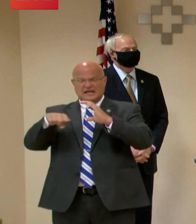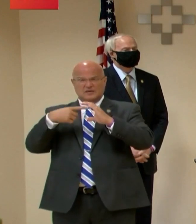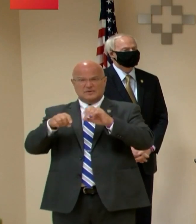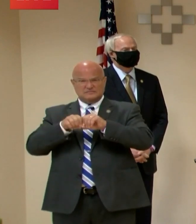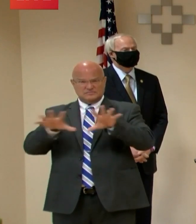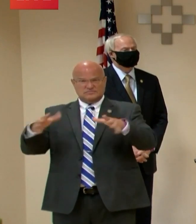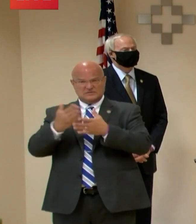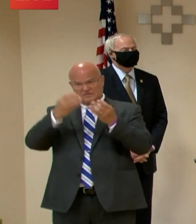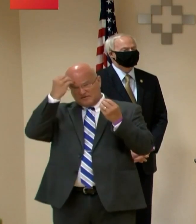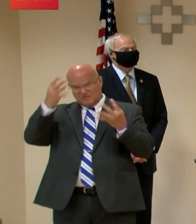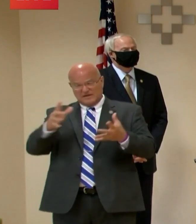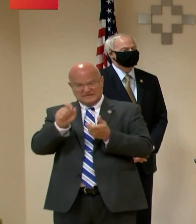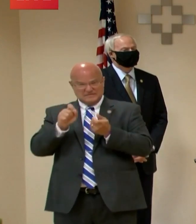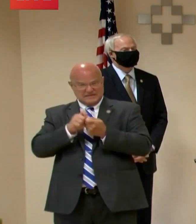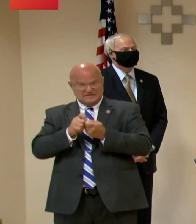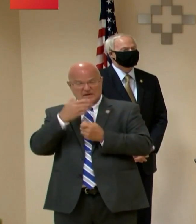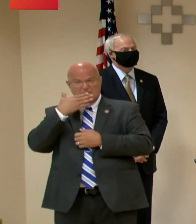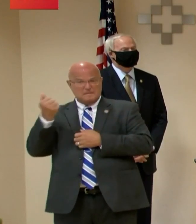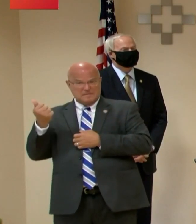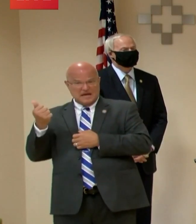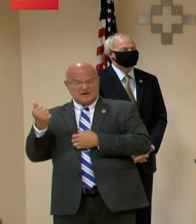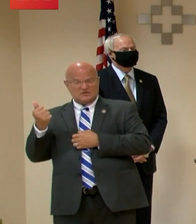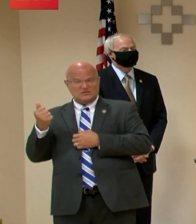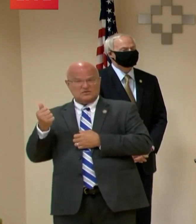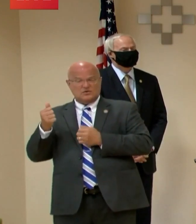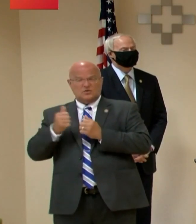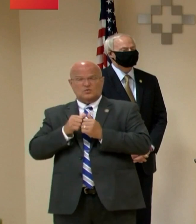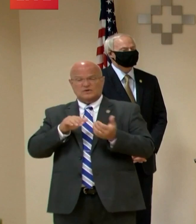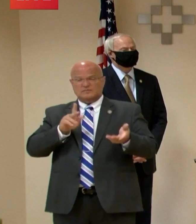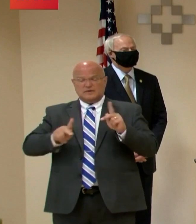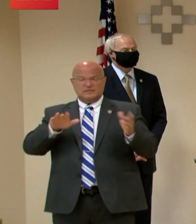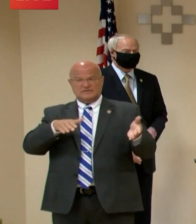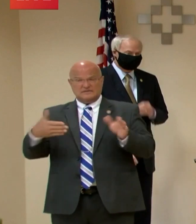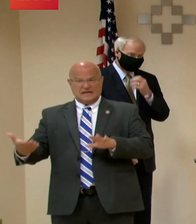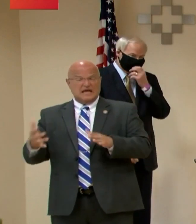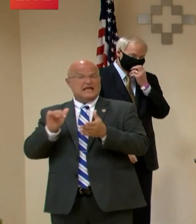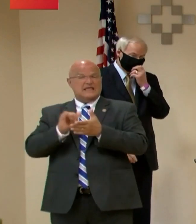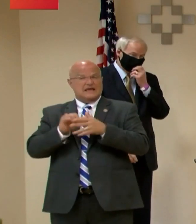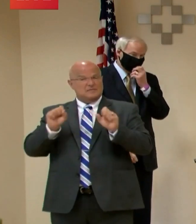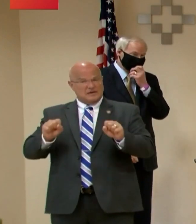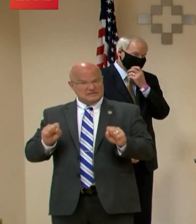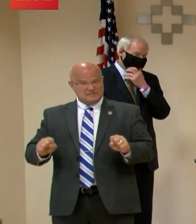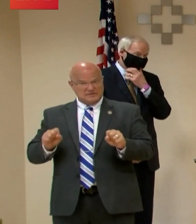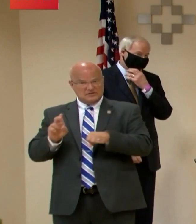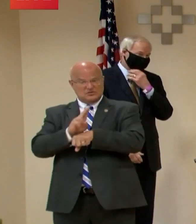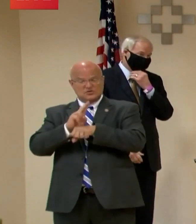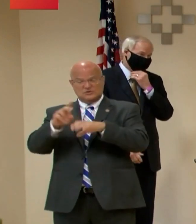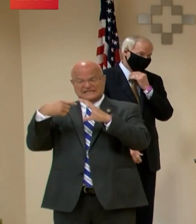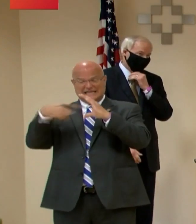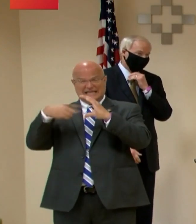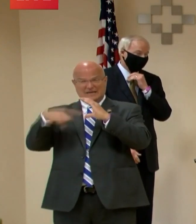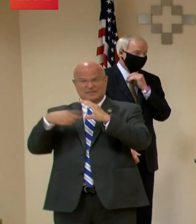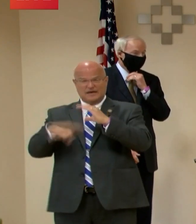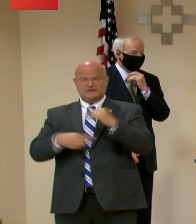to distribute some of this information, specifically with post-mortem cases. Is that even a possibility to use email? So I